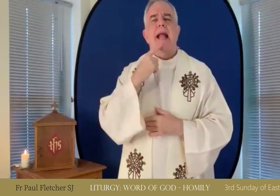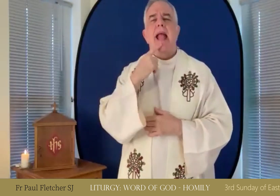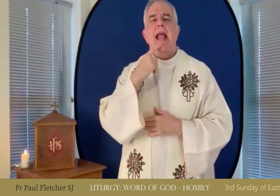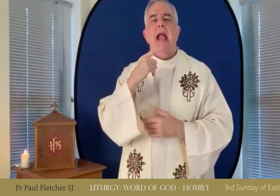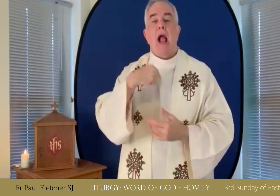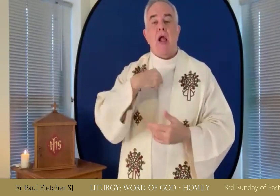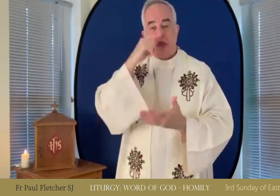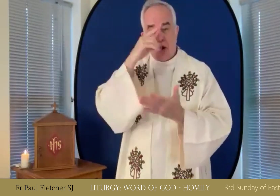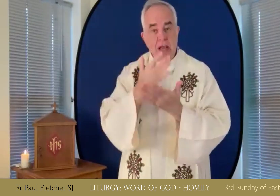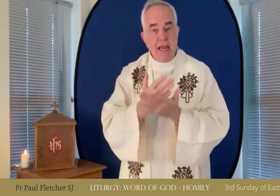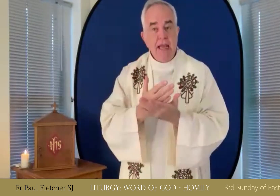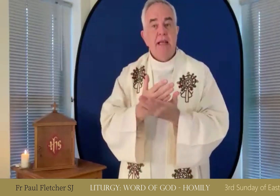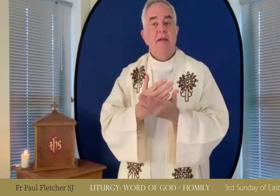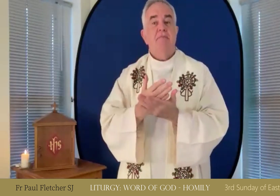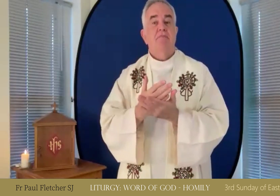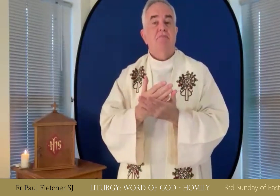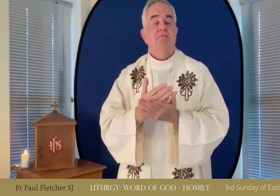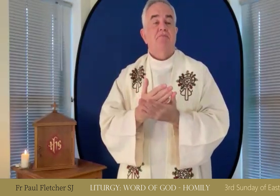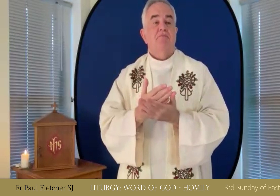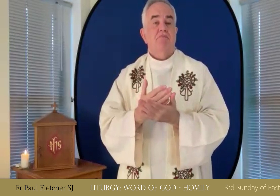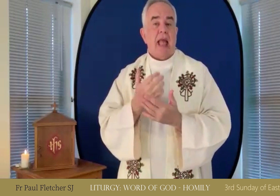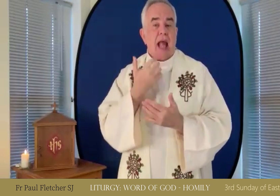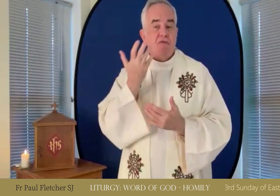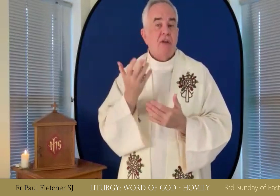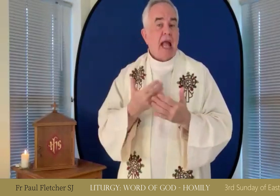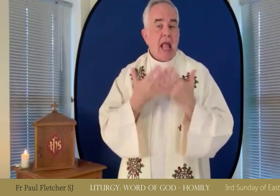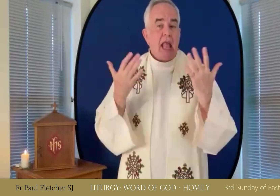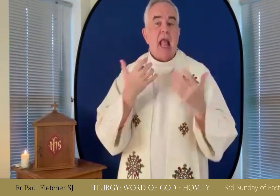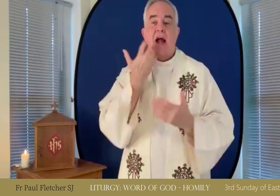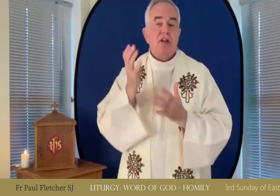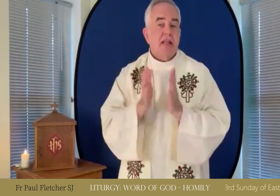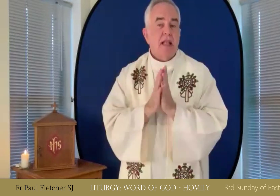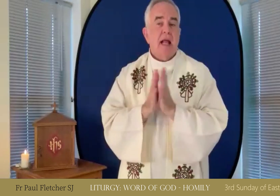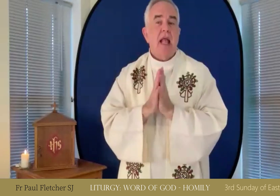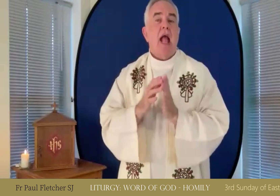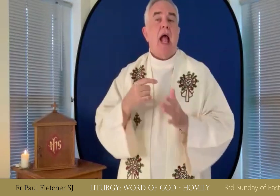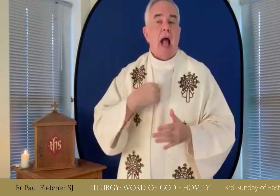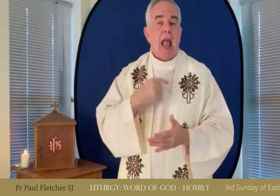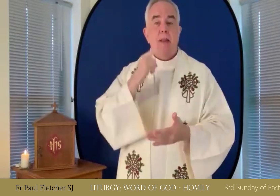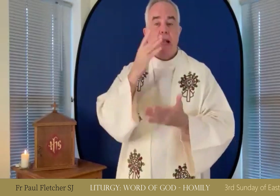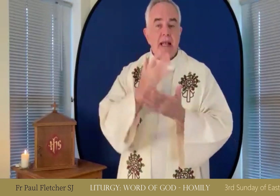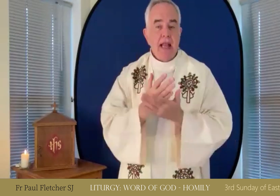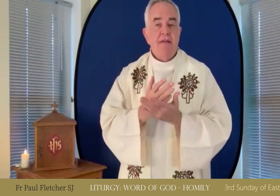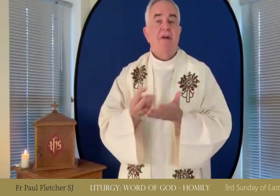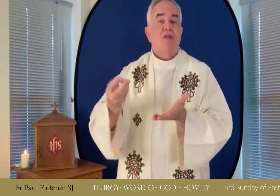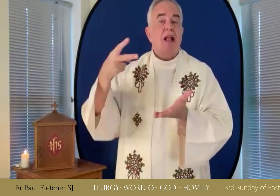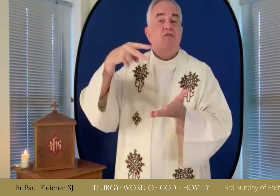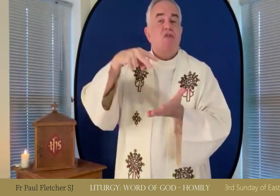day, the creed, every day, every Sunday, I believe in the